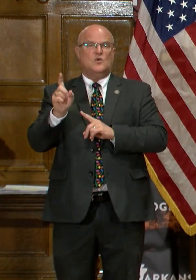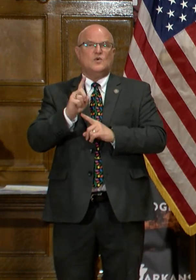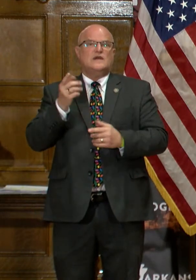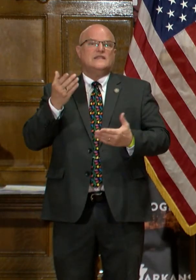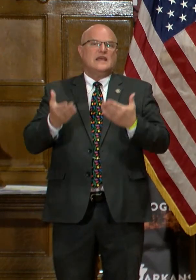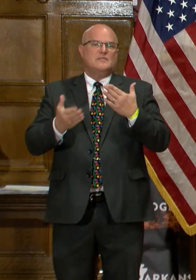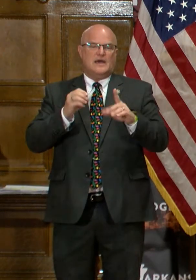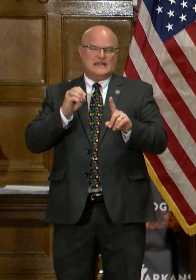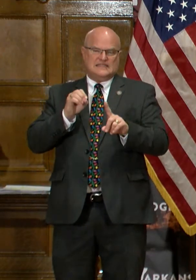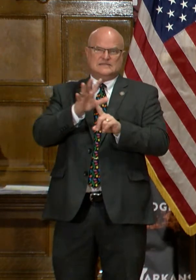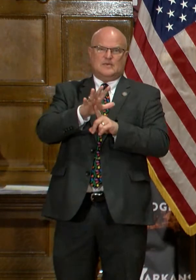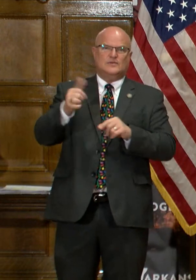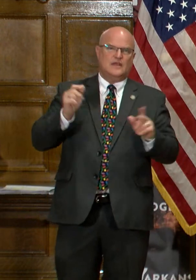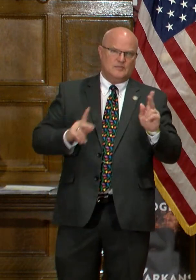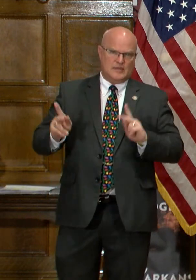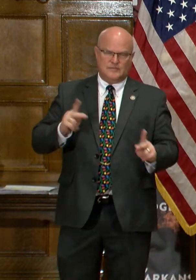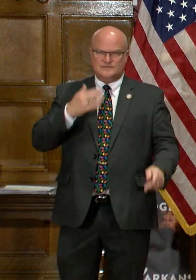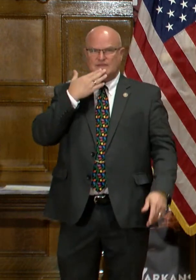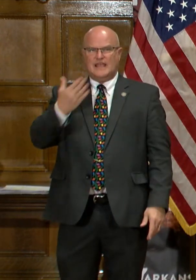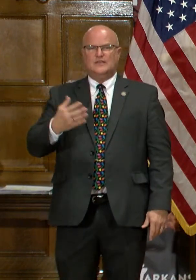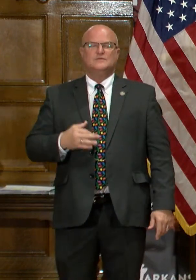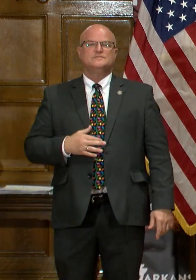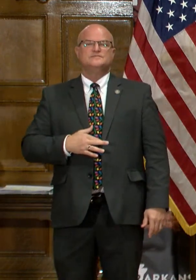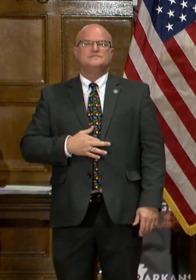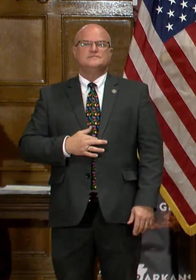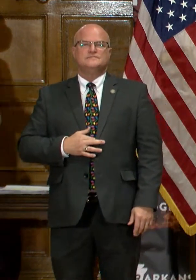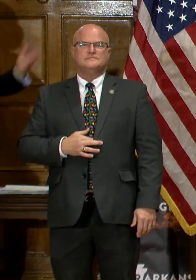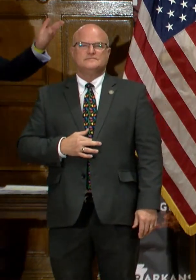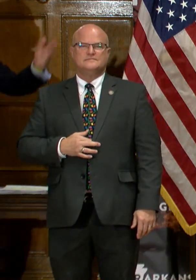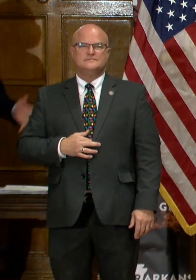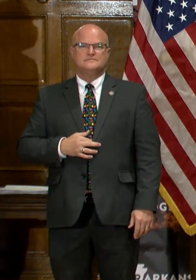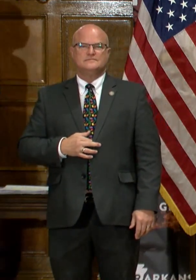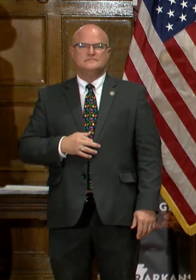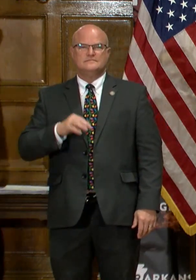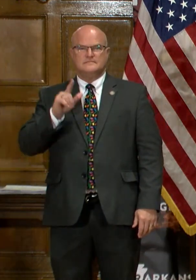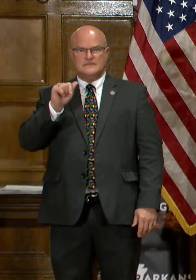they might expose others. Thank you.